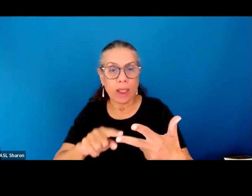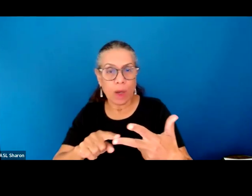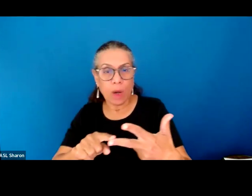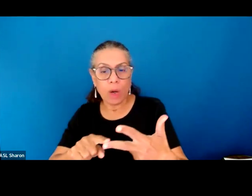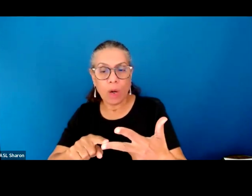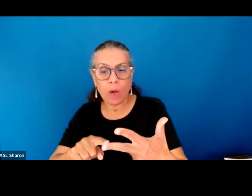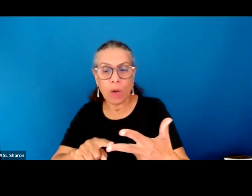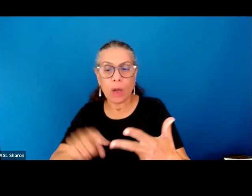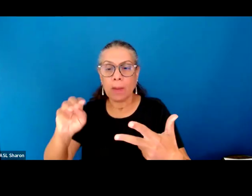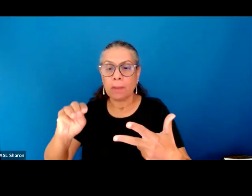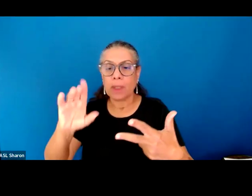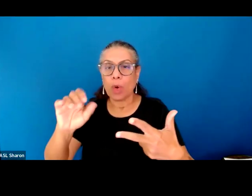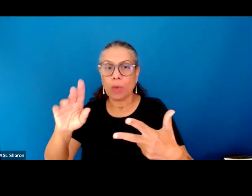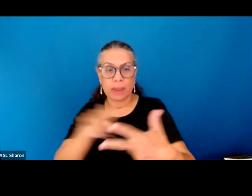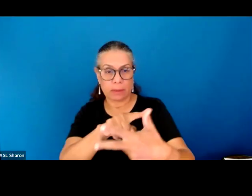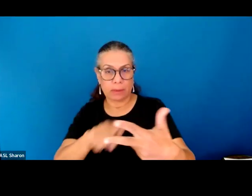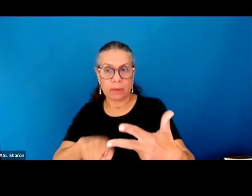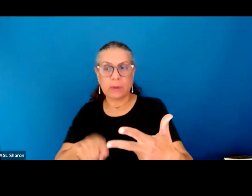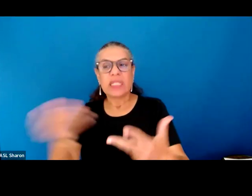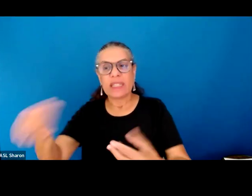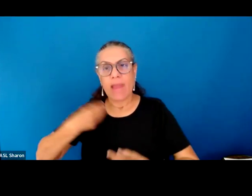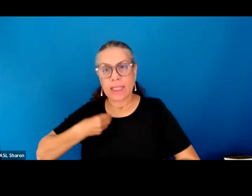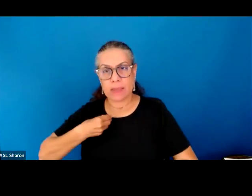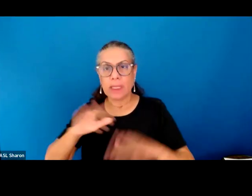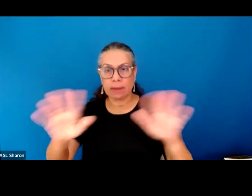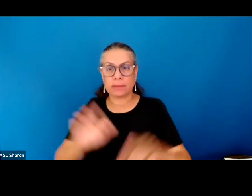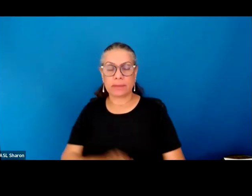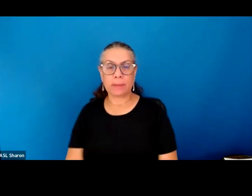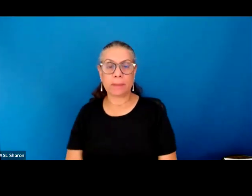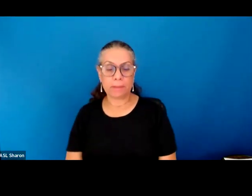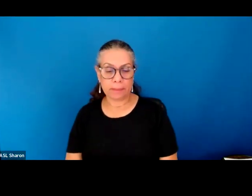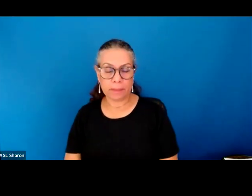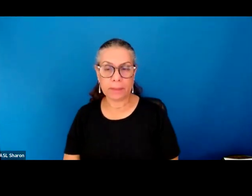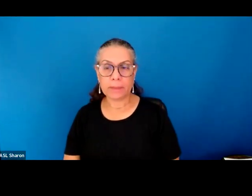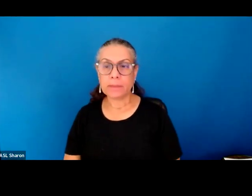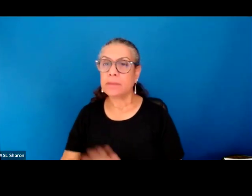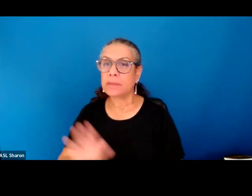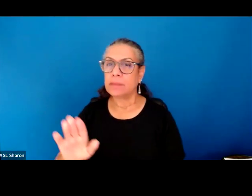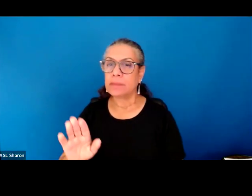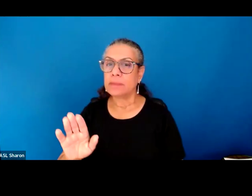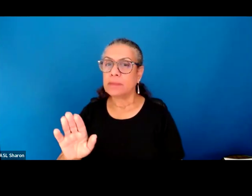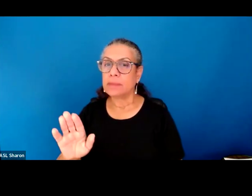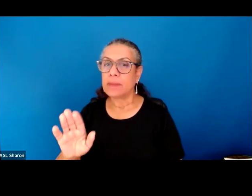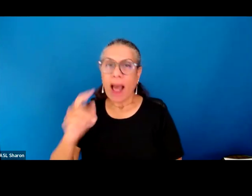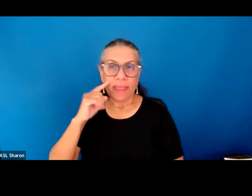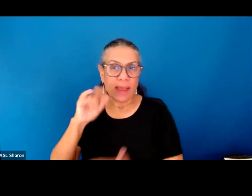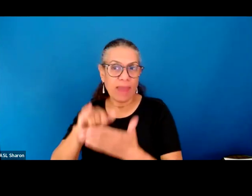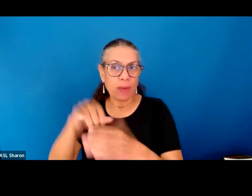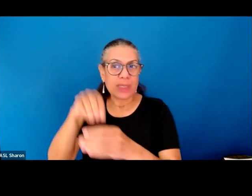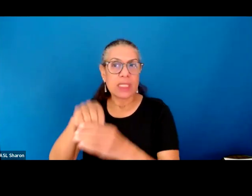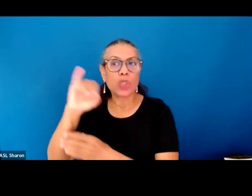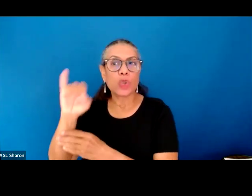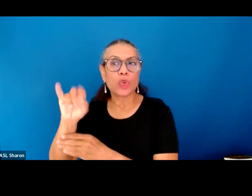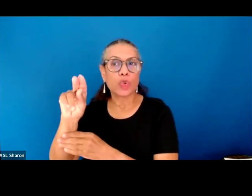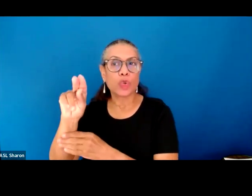breakdown. Please send it to me. Thank you. I think that was in the June presentation, so we can certainly So there,